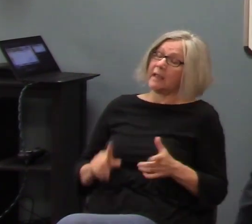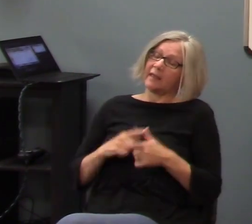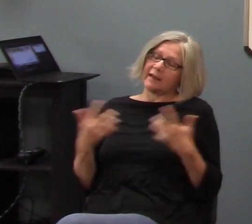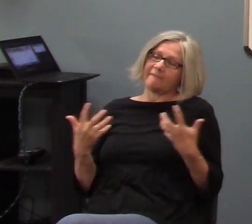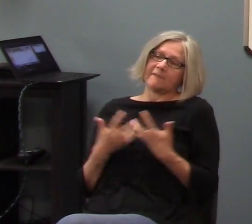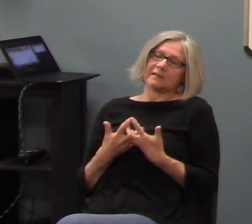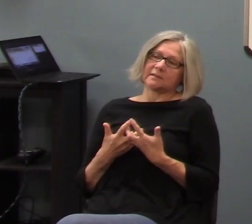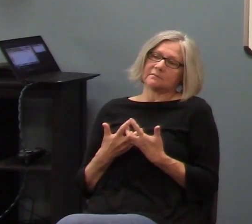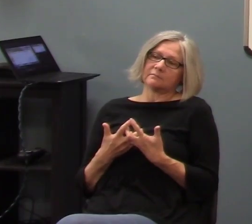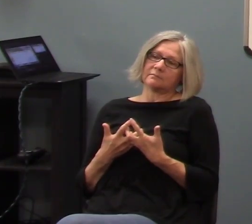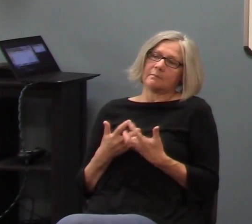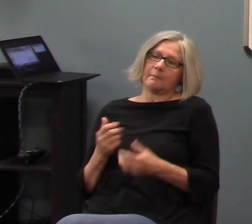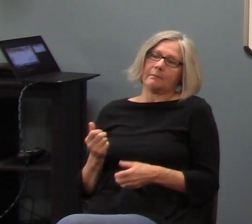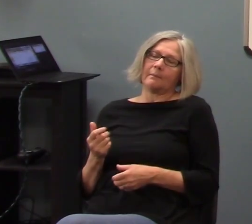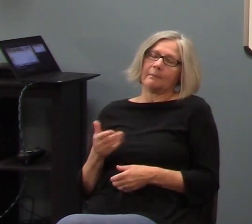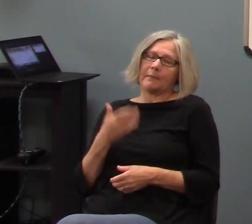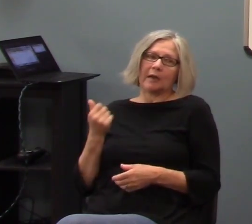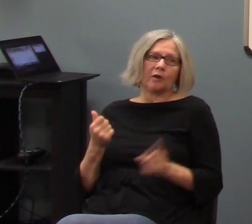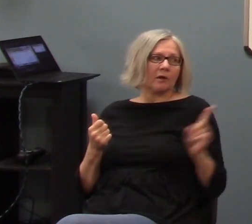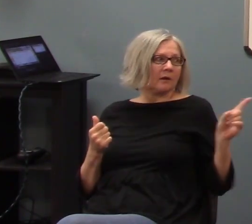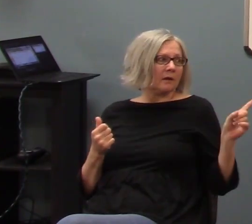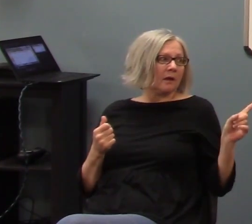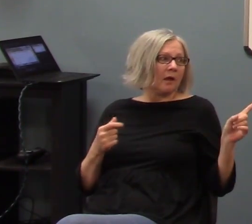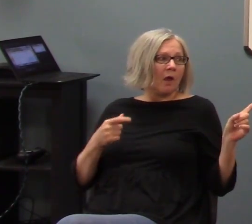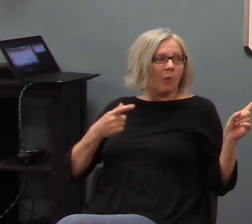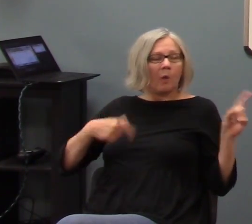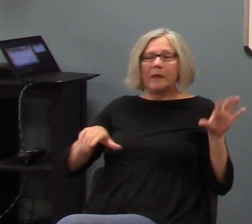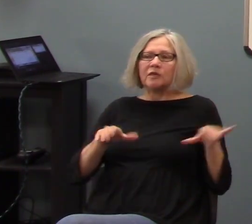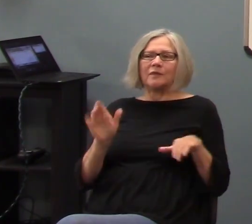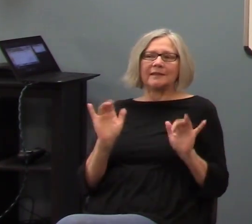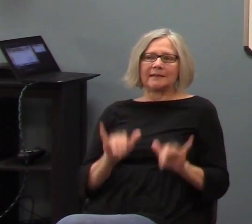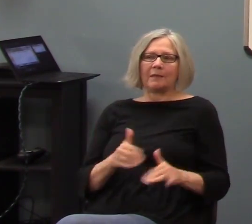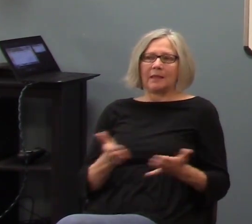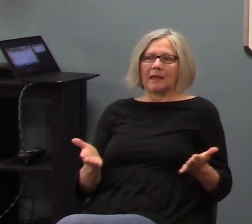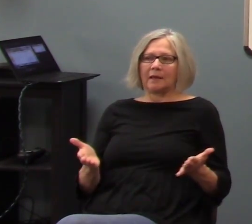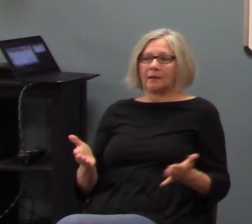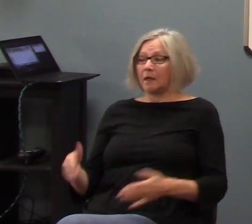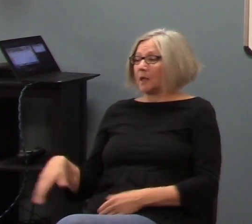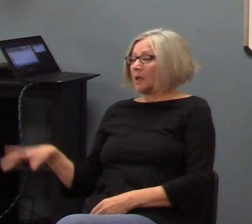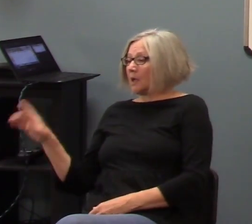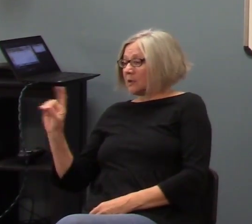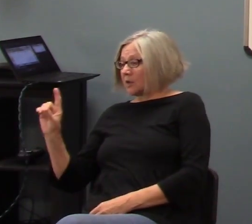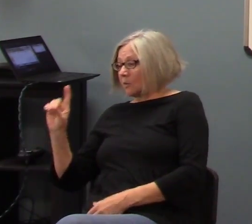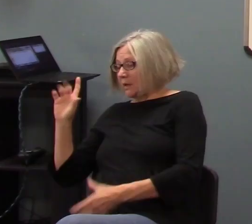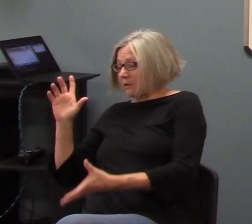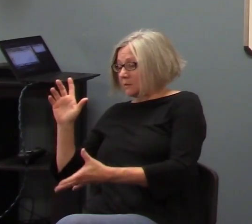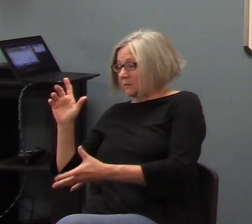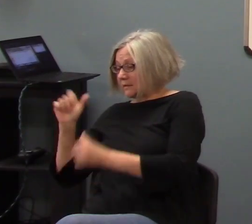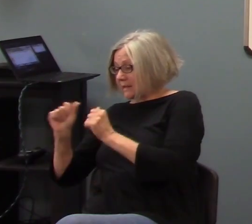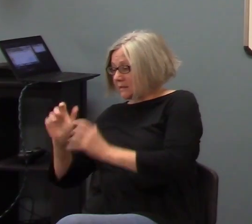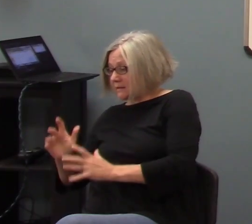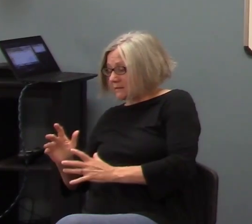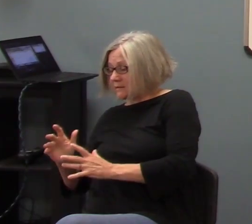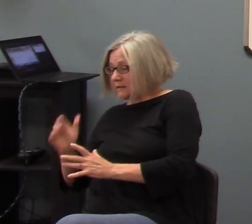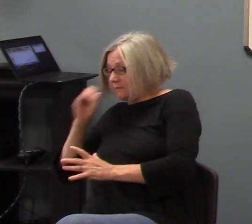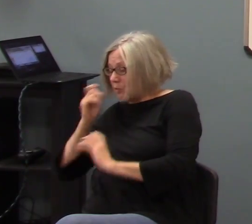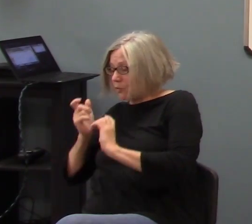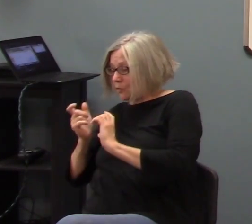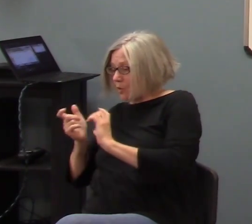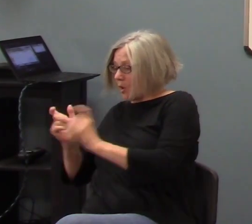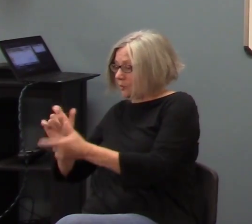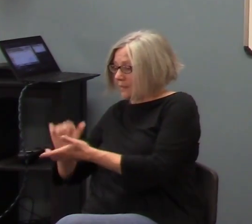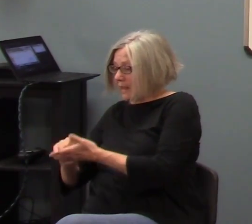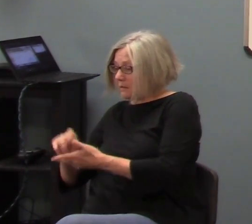little better. But we kind of do the same thing. I mean, you know, the Darwinians at their altar, you know, people that are